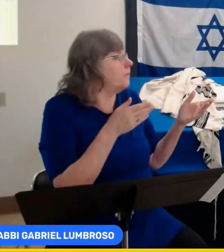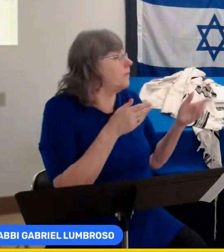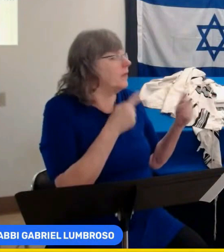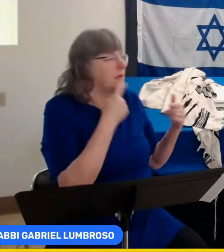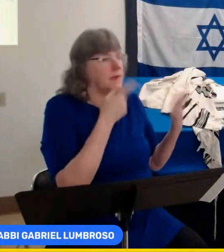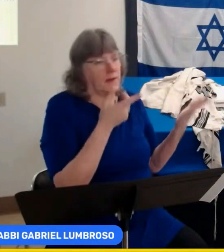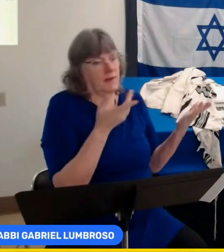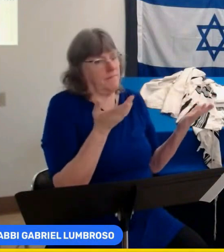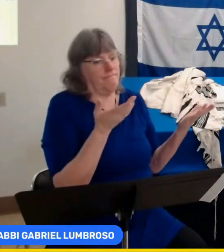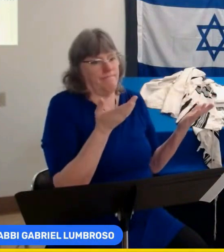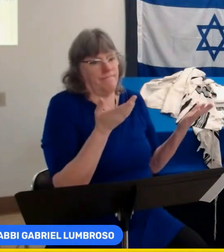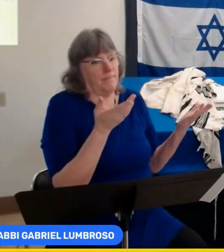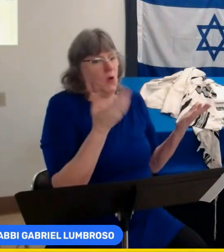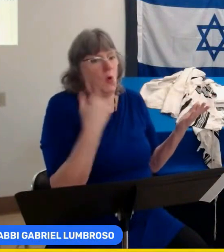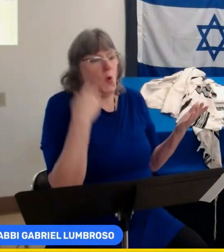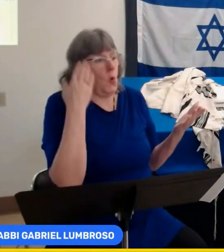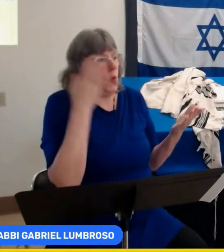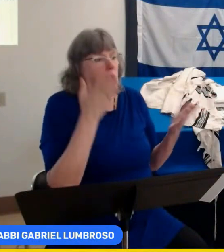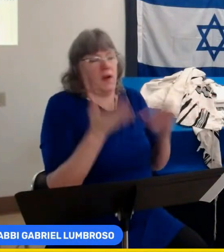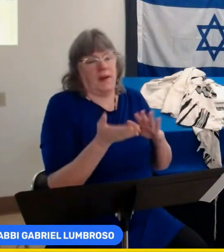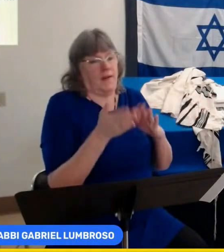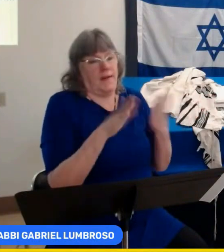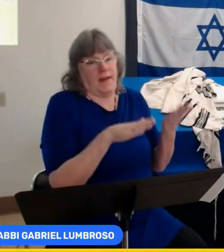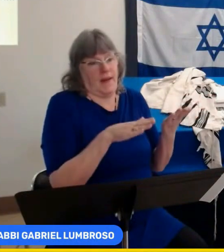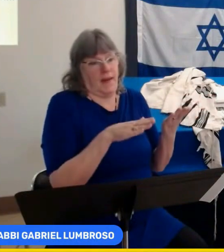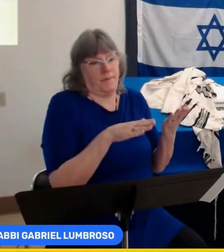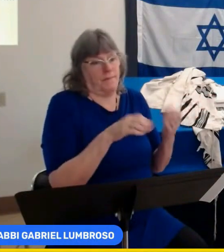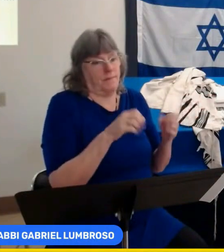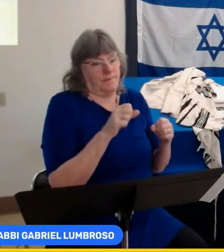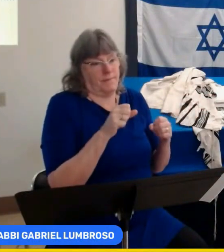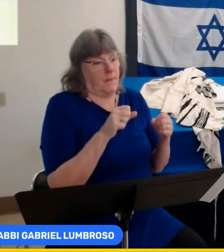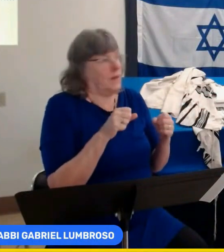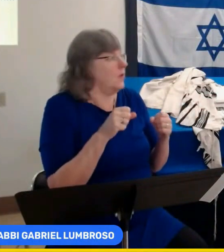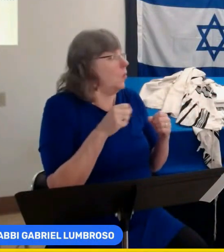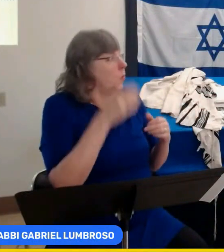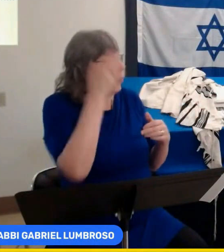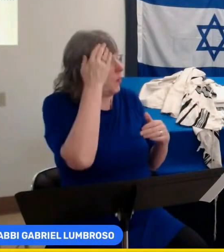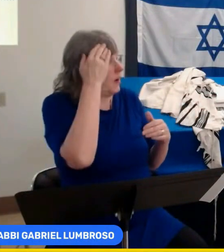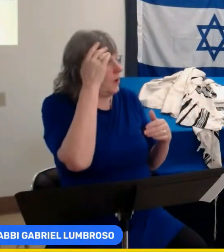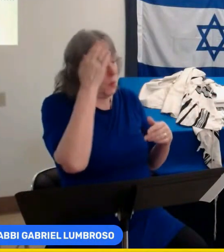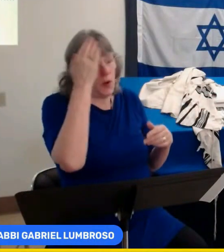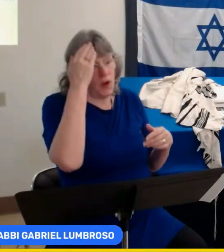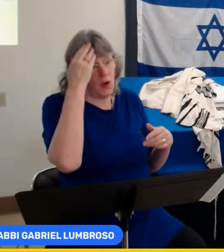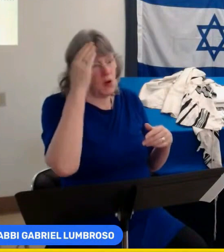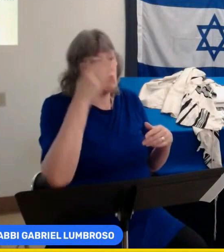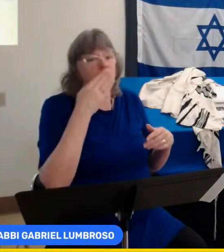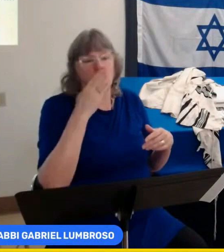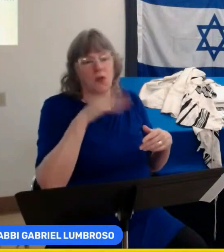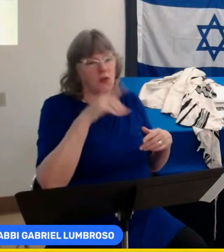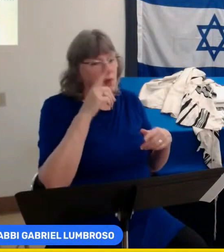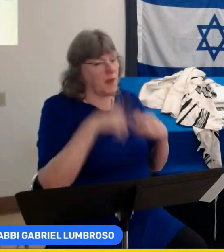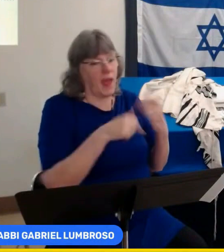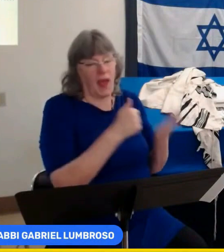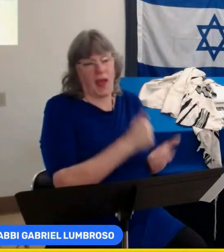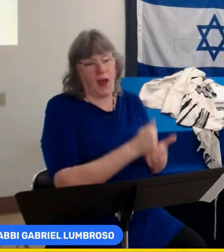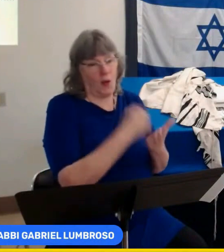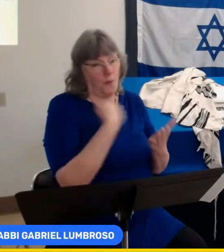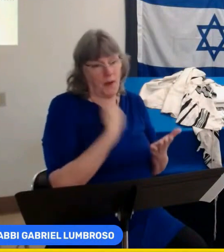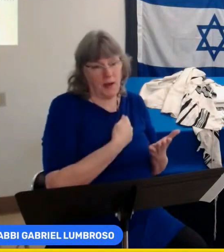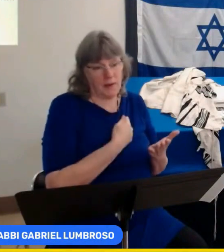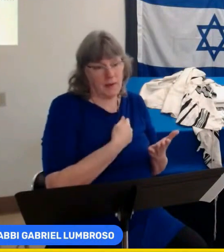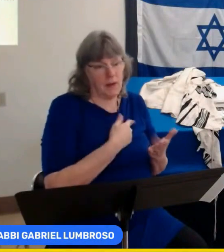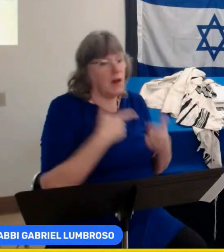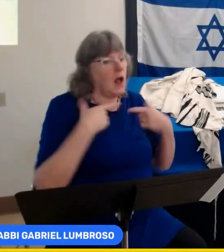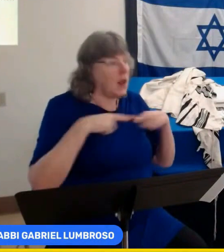to themselves, "Look, we're going to die and starve anyway. You know, we know Jerusalem can't give us anything. So let's go to the enemy camp. Maybe they'll